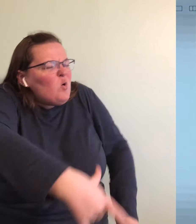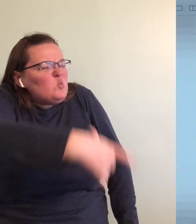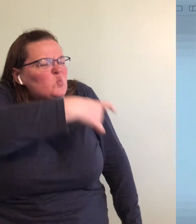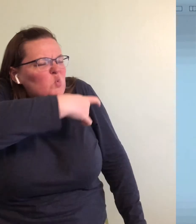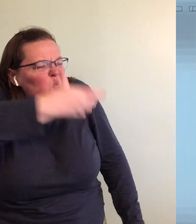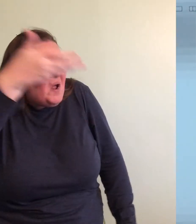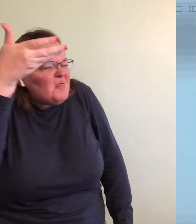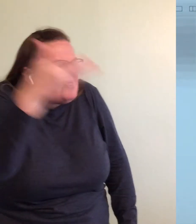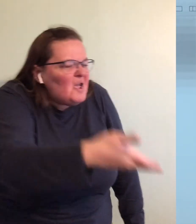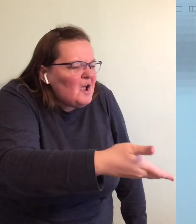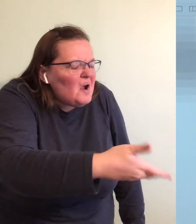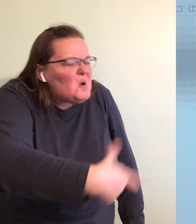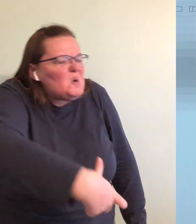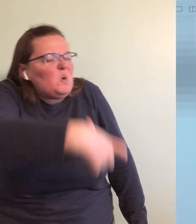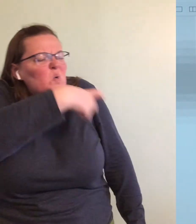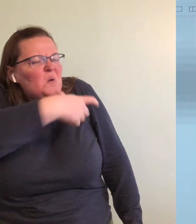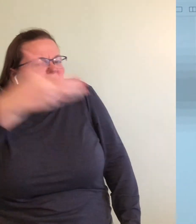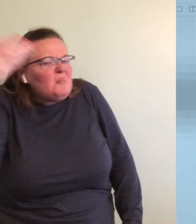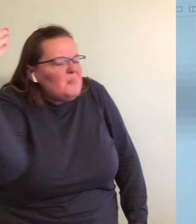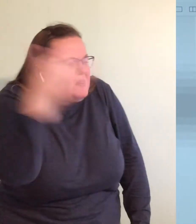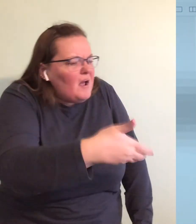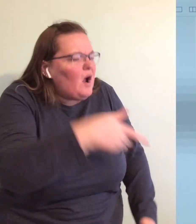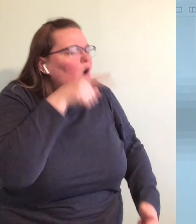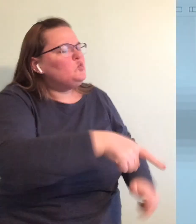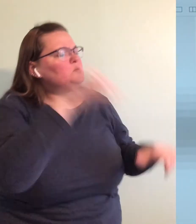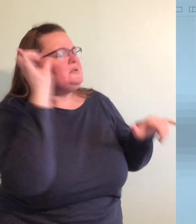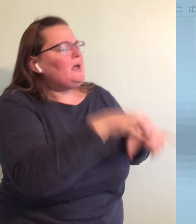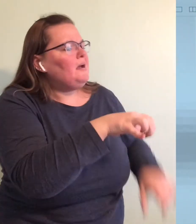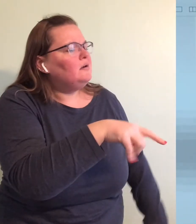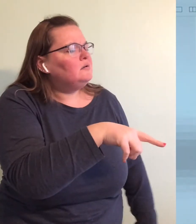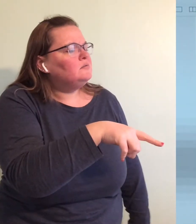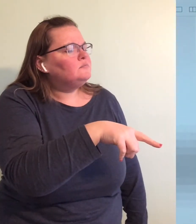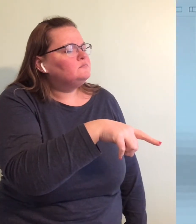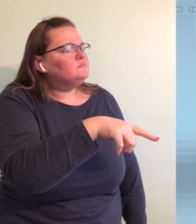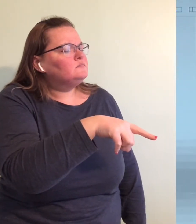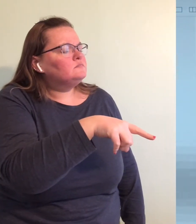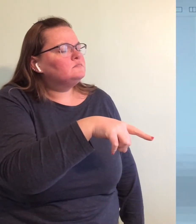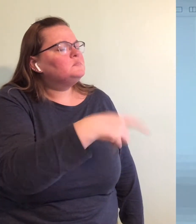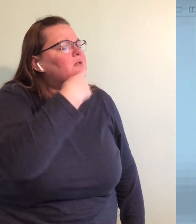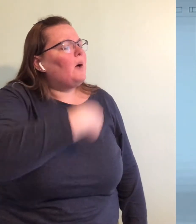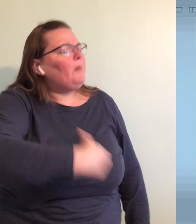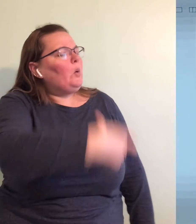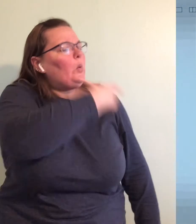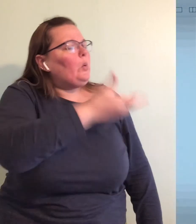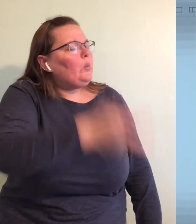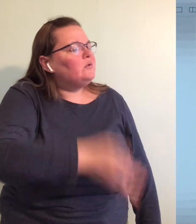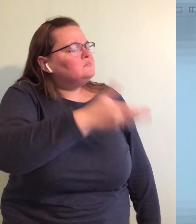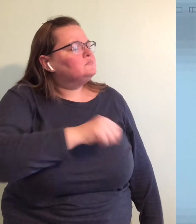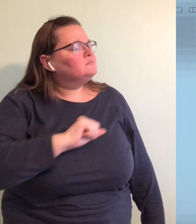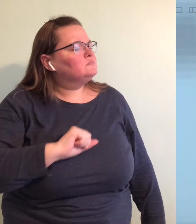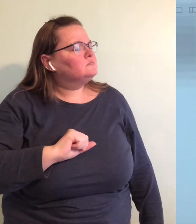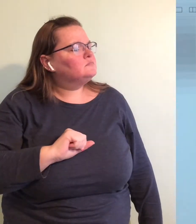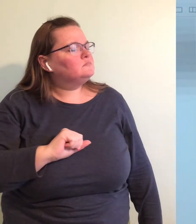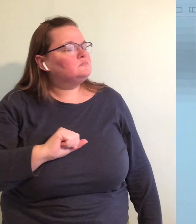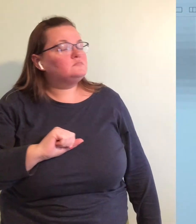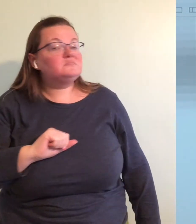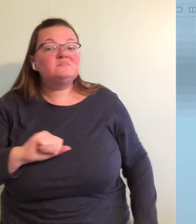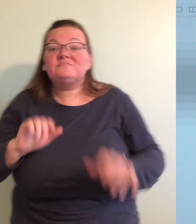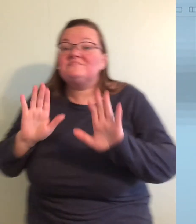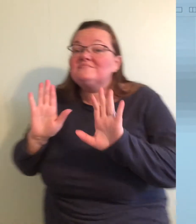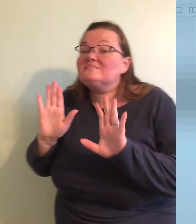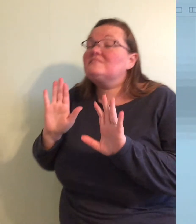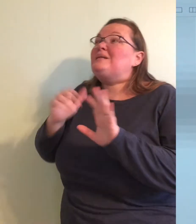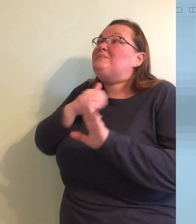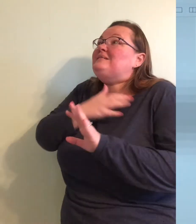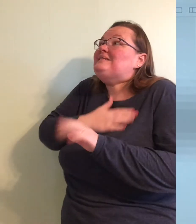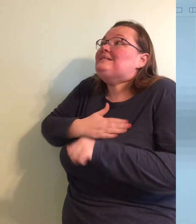voice, "Who's there? Who's there? Stand still, stranger, and tell me who you are." "If